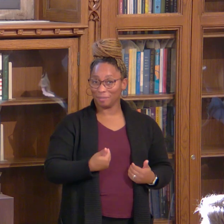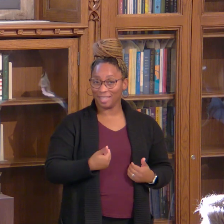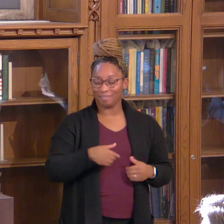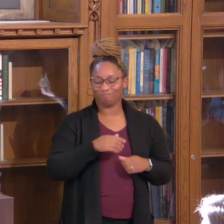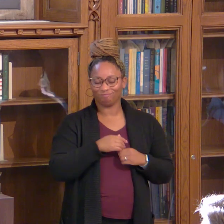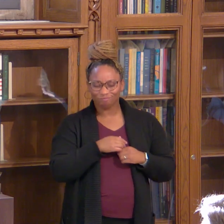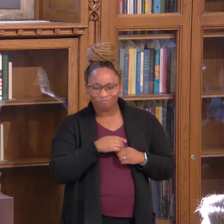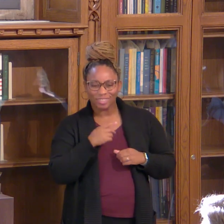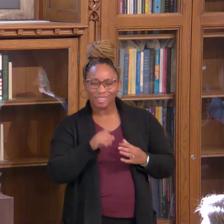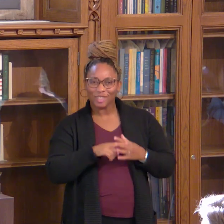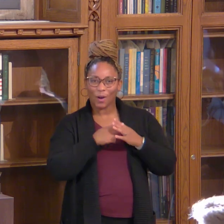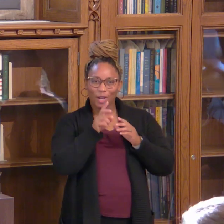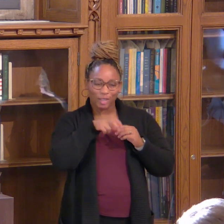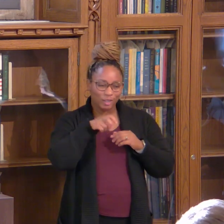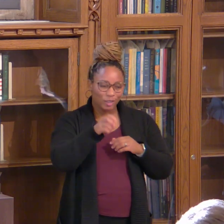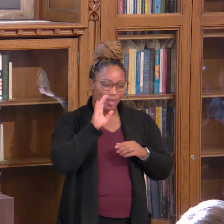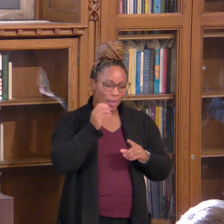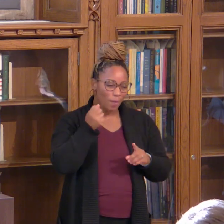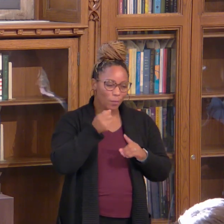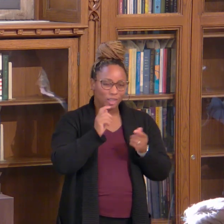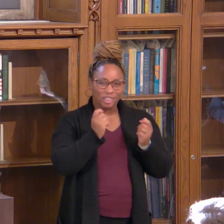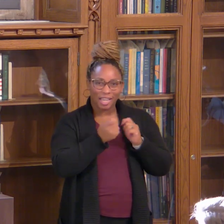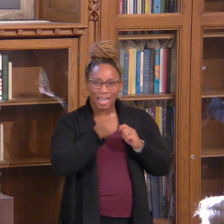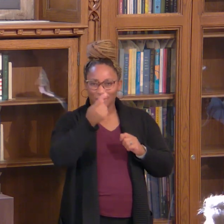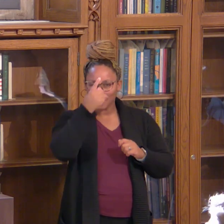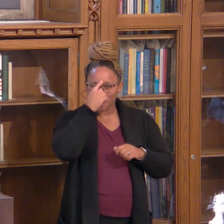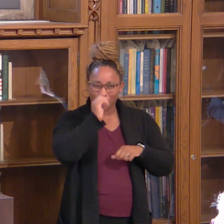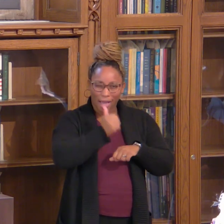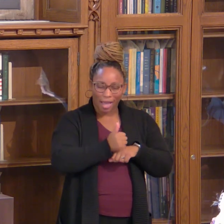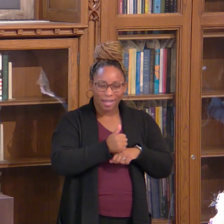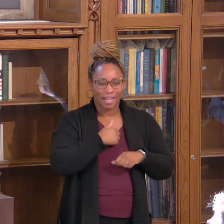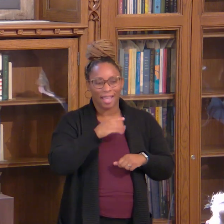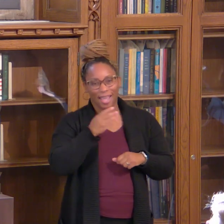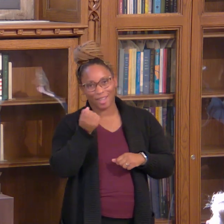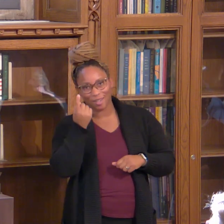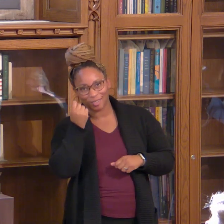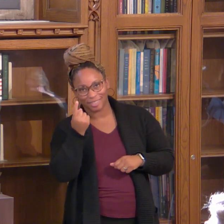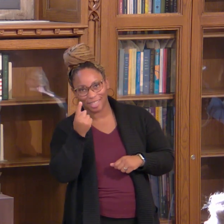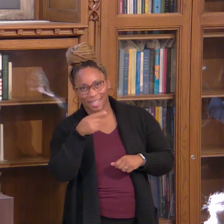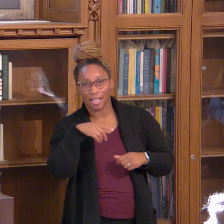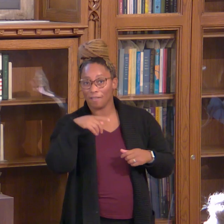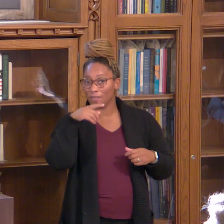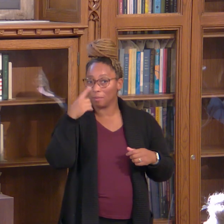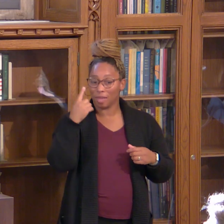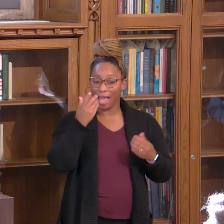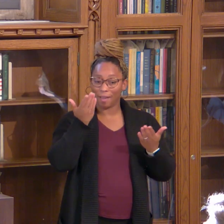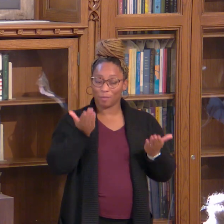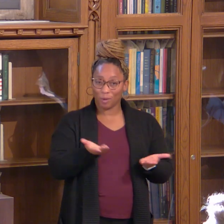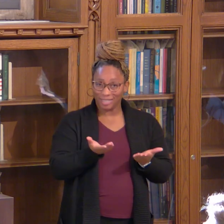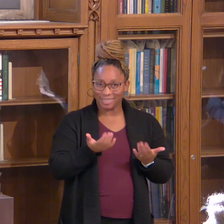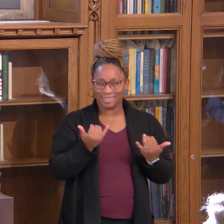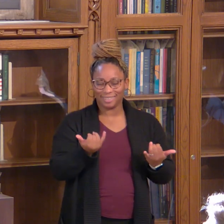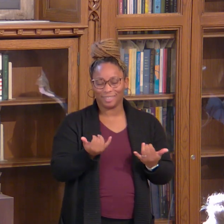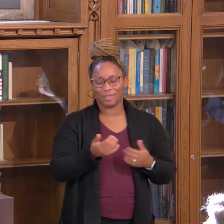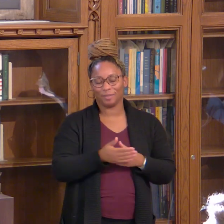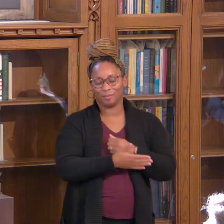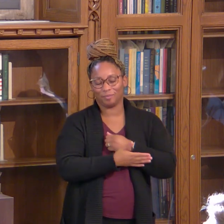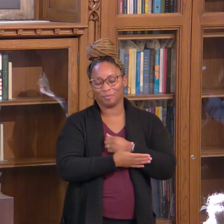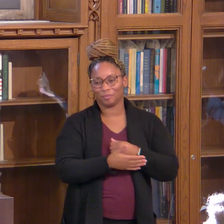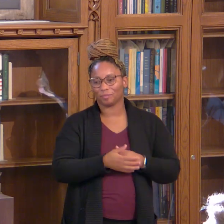undertook a journey that would change their mindset and understanding of the black presence in this